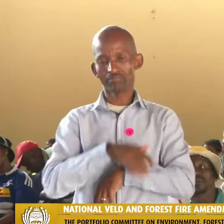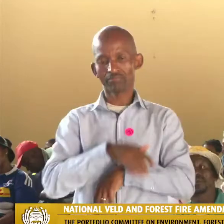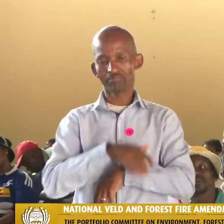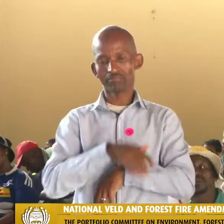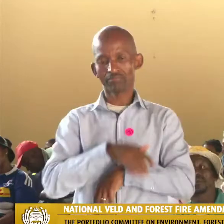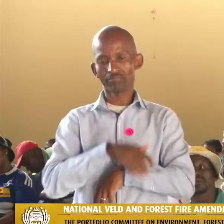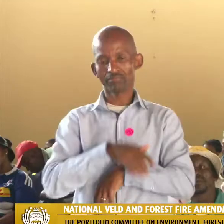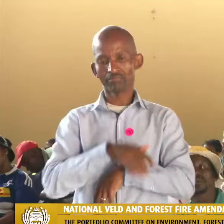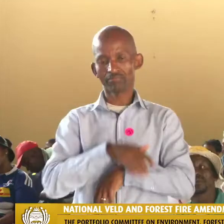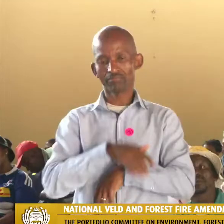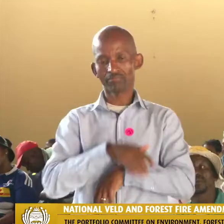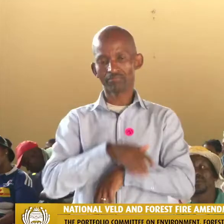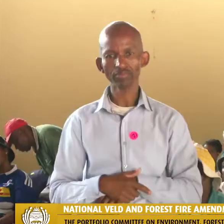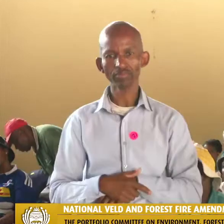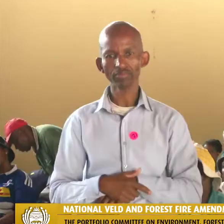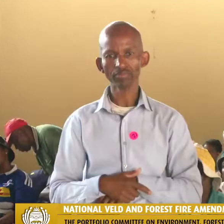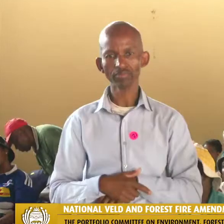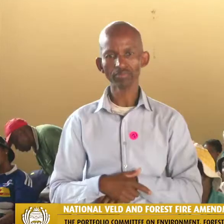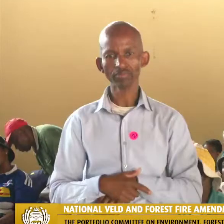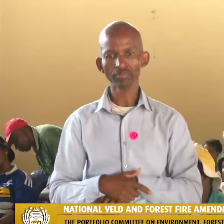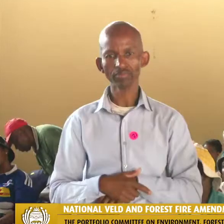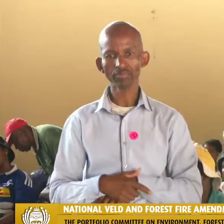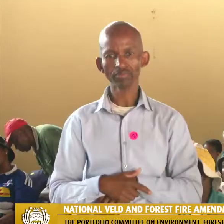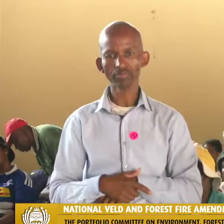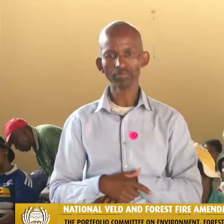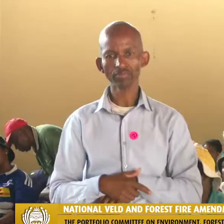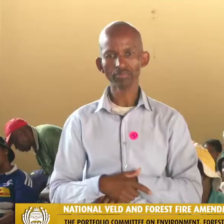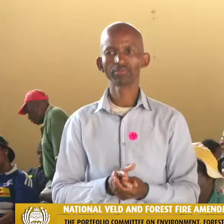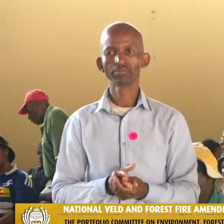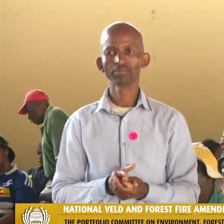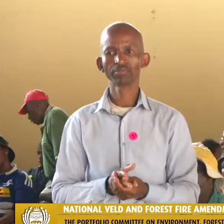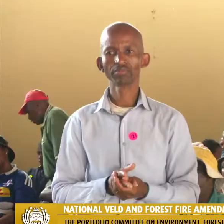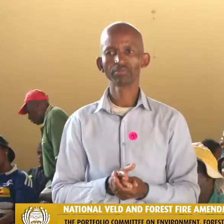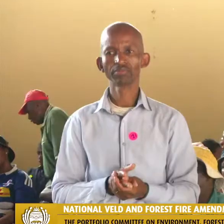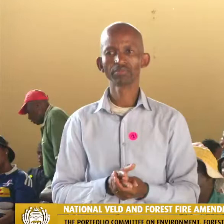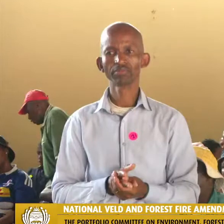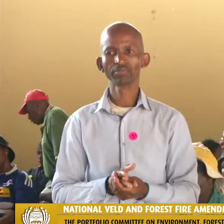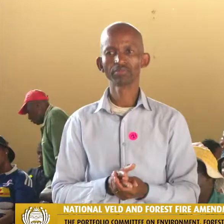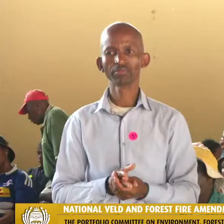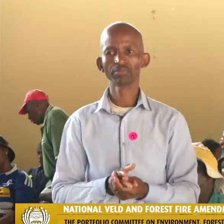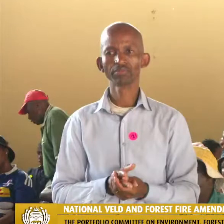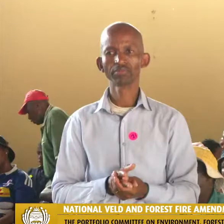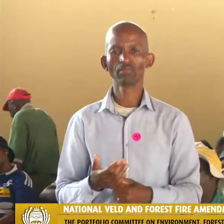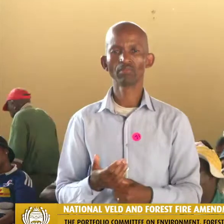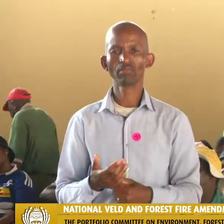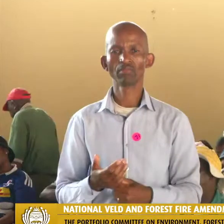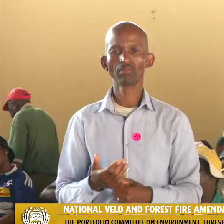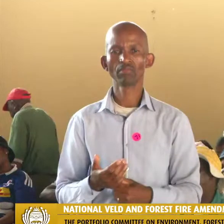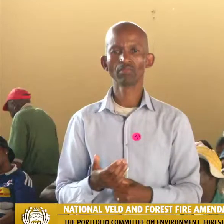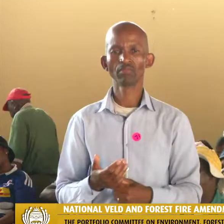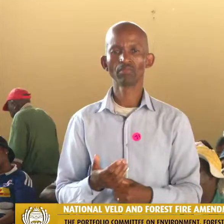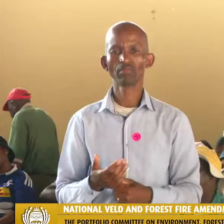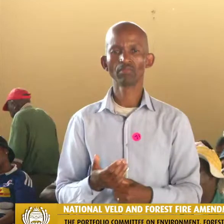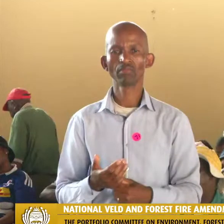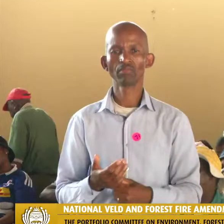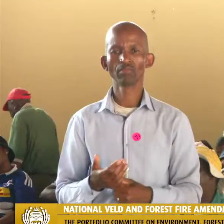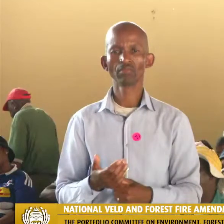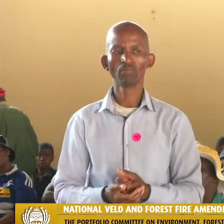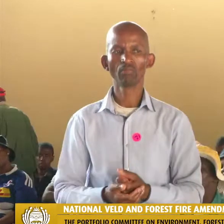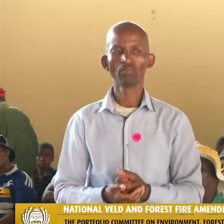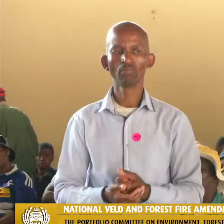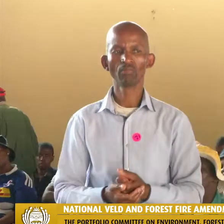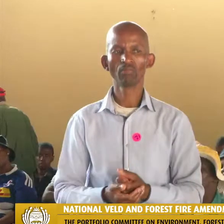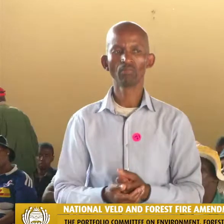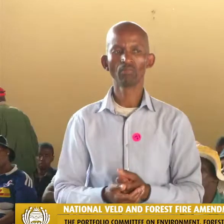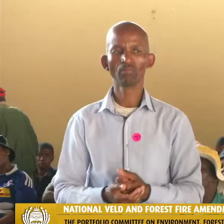in Magaliesberg, it is our area is within many farms that are owned by white people.